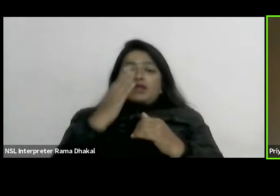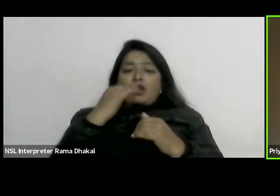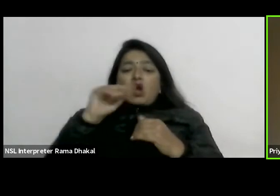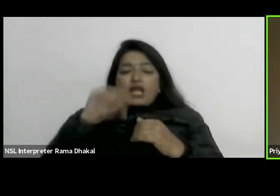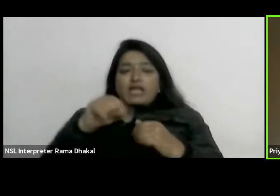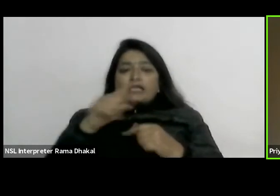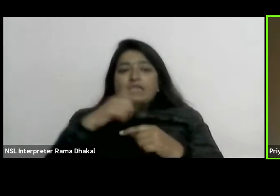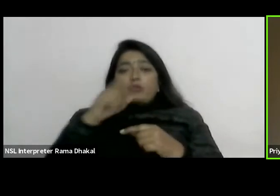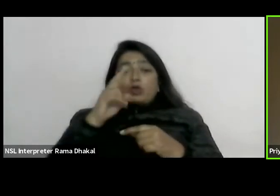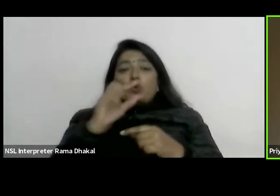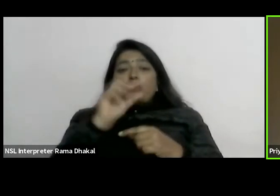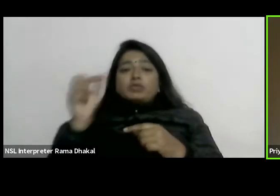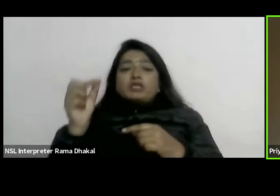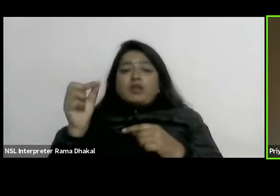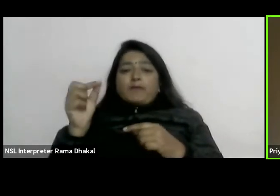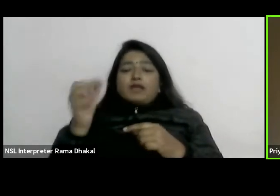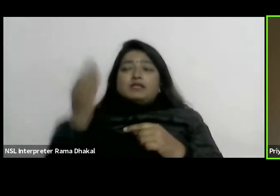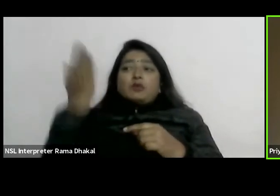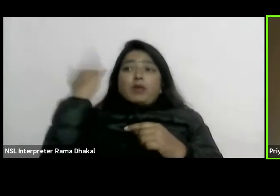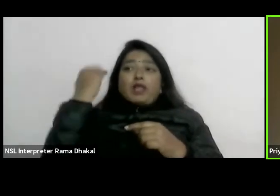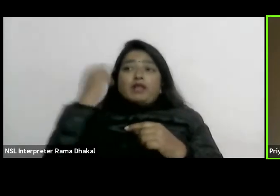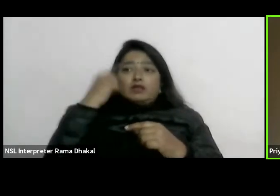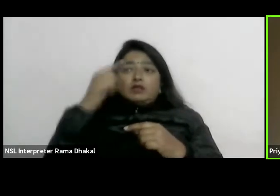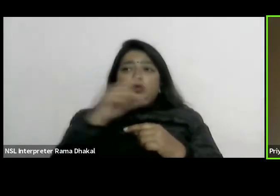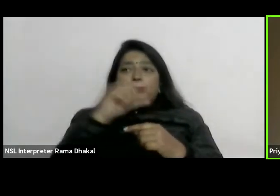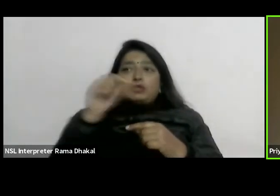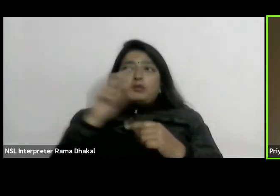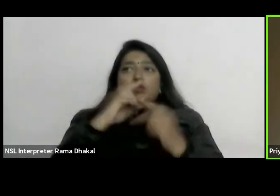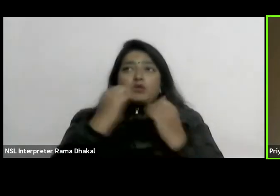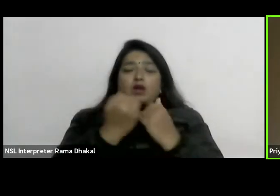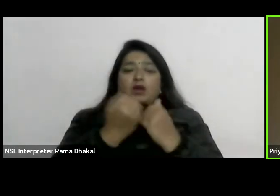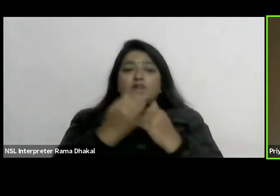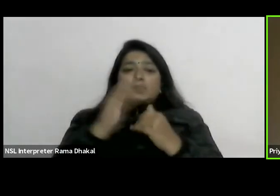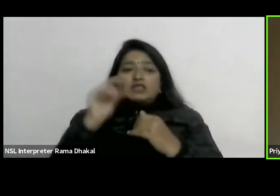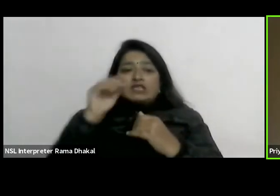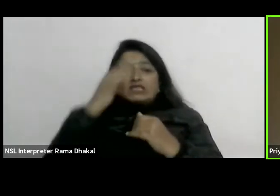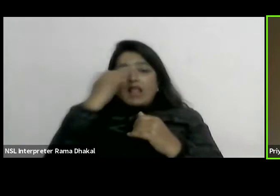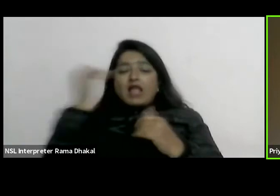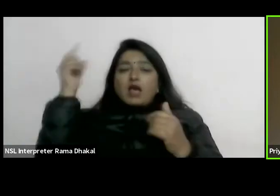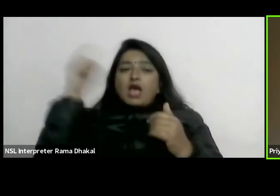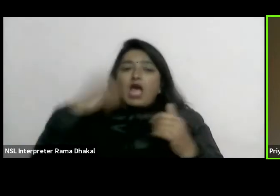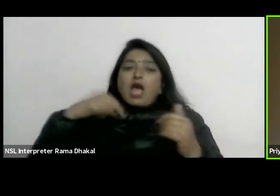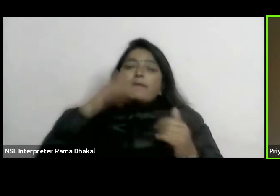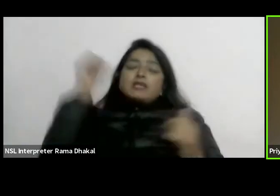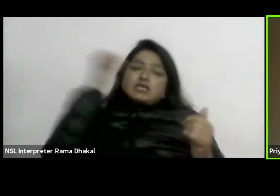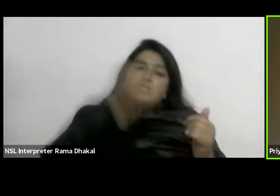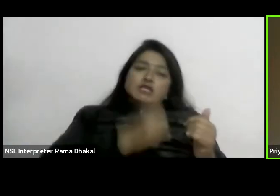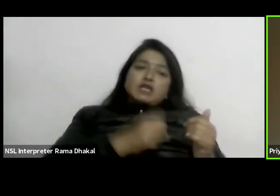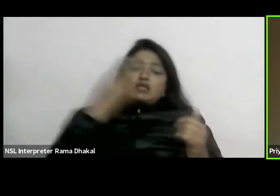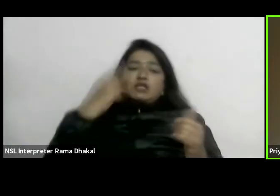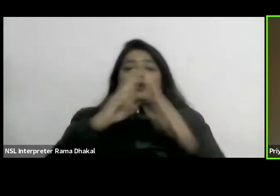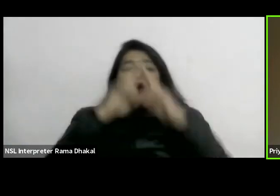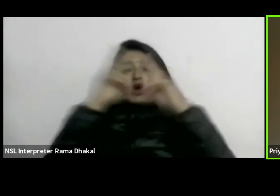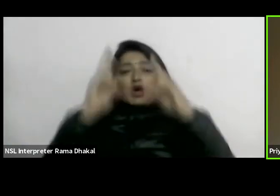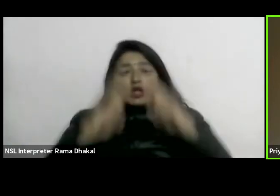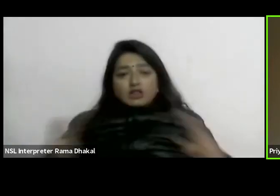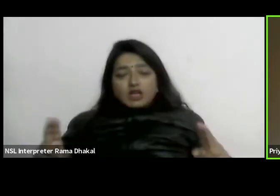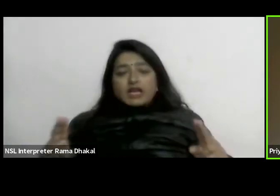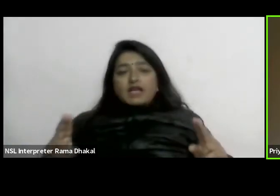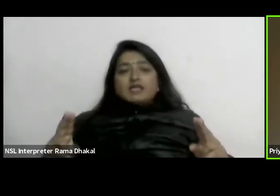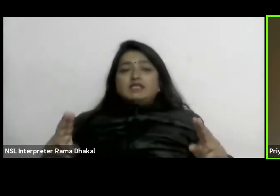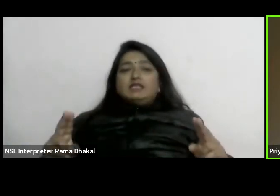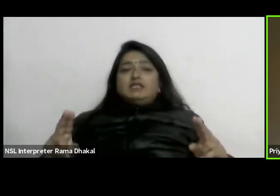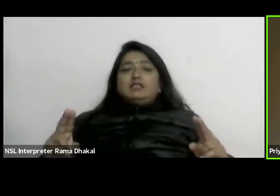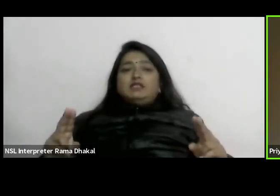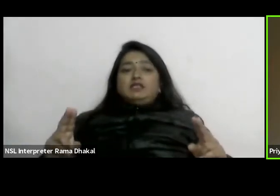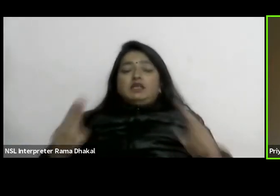about earlier. So we are disappointed when international processes erase the voices of